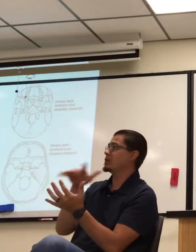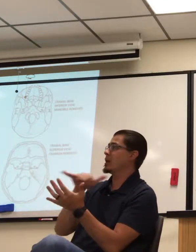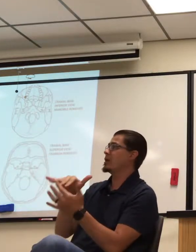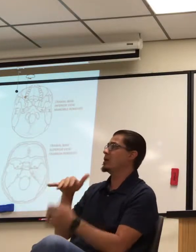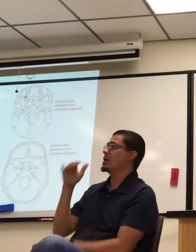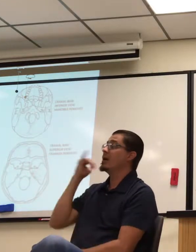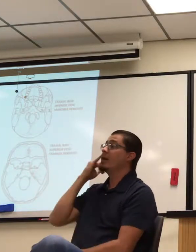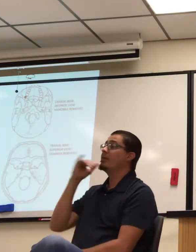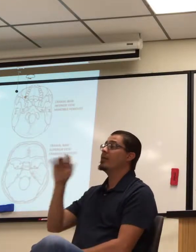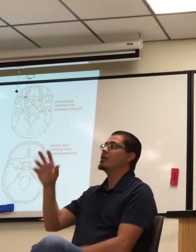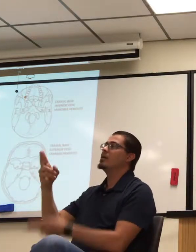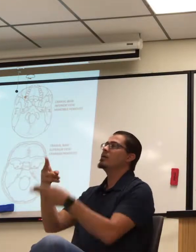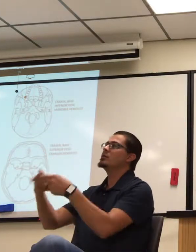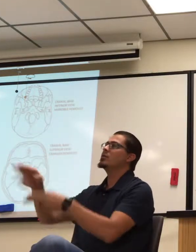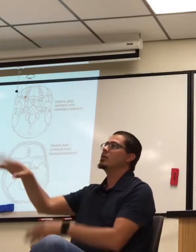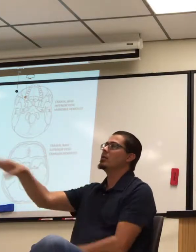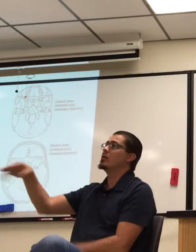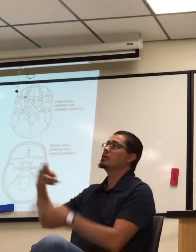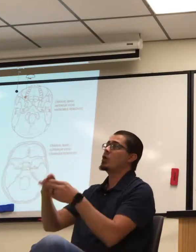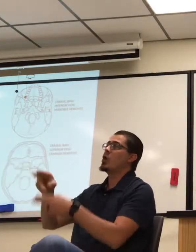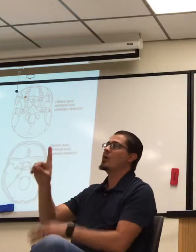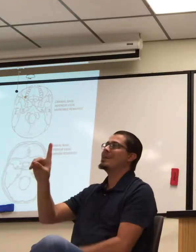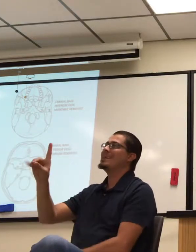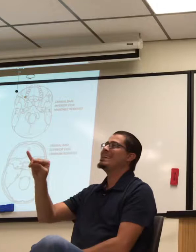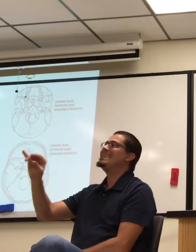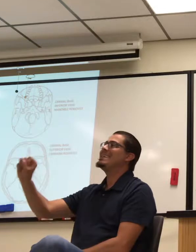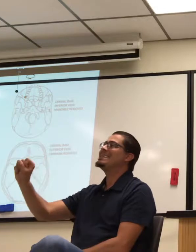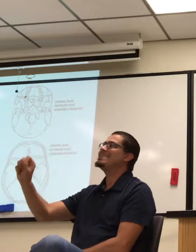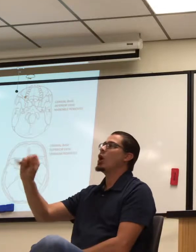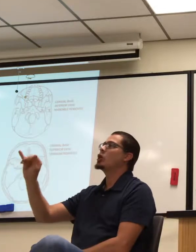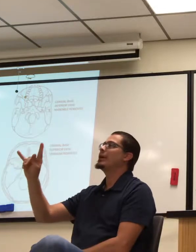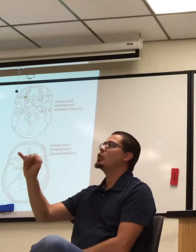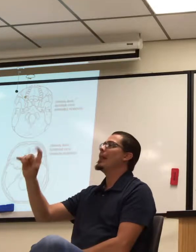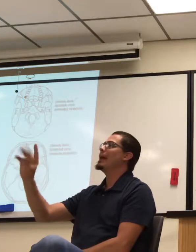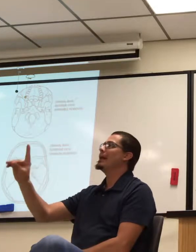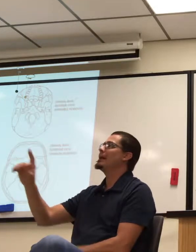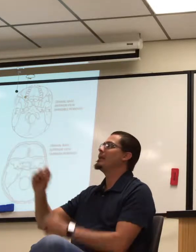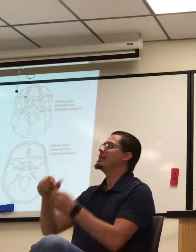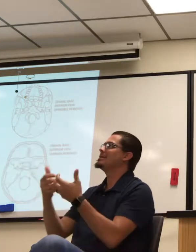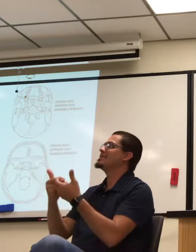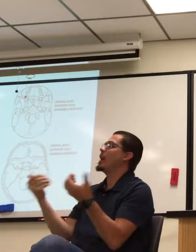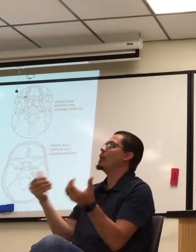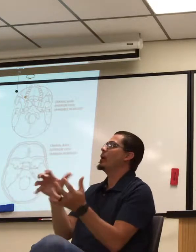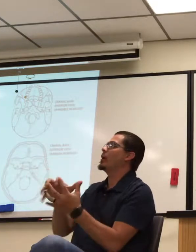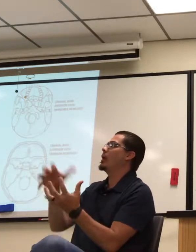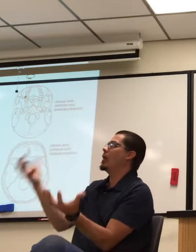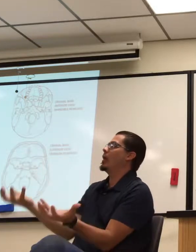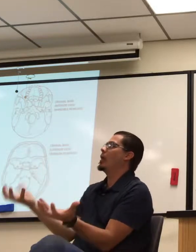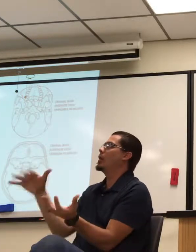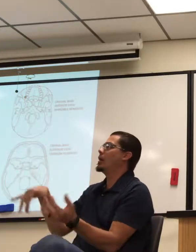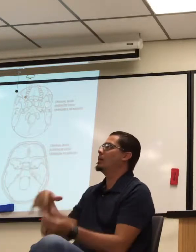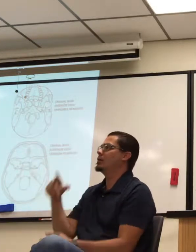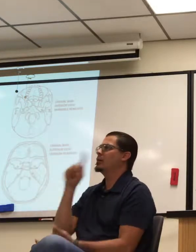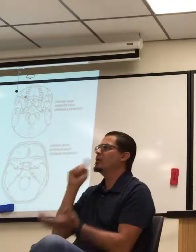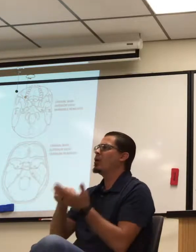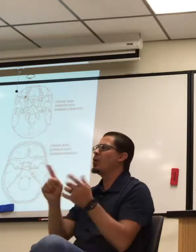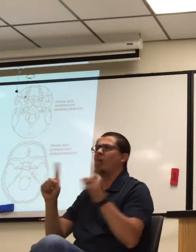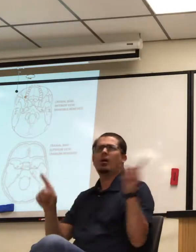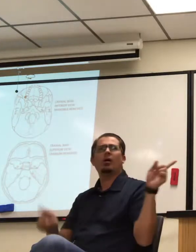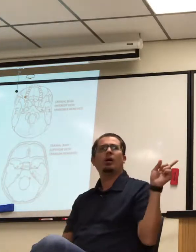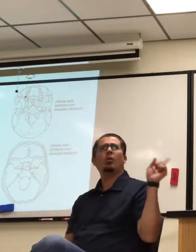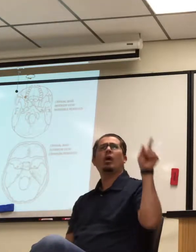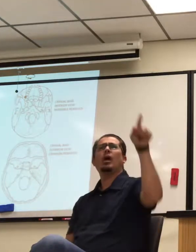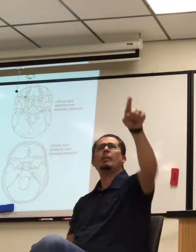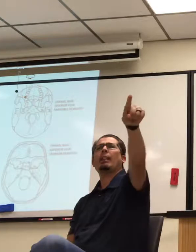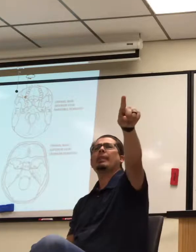bones disarticulated, we have boxes. I got one out here. You saw where I pulled this out from, right? It's way back